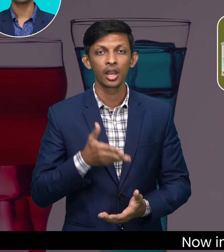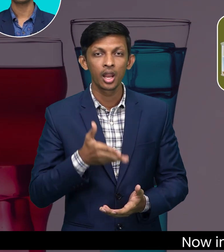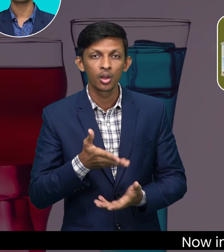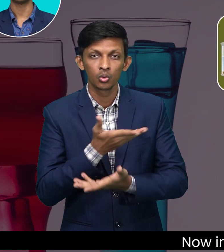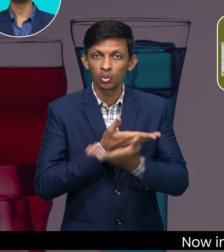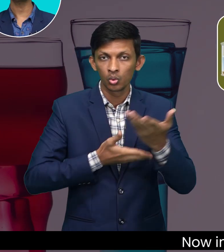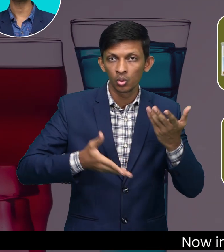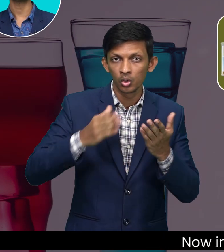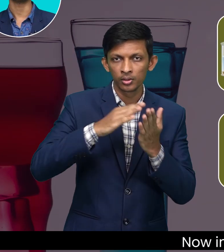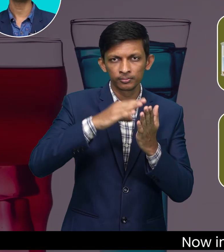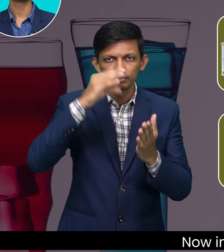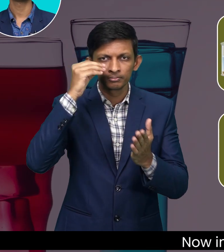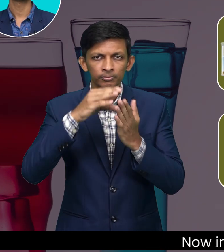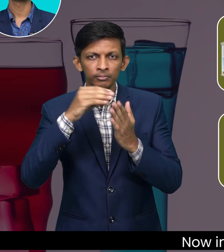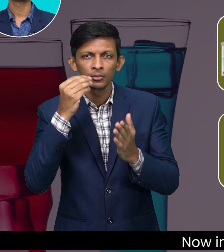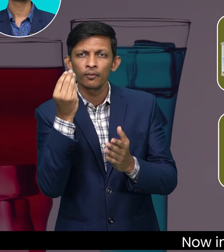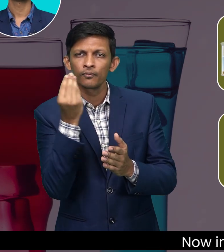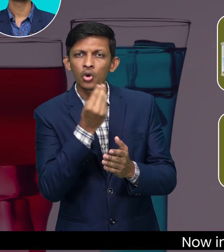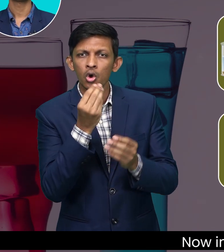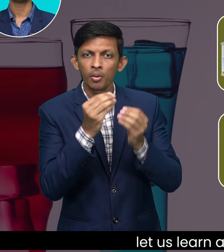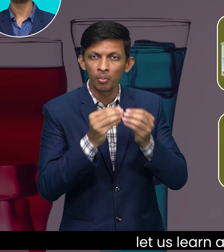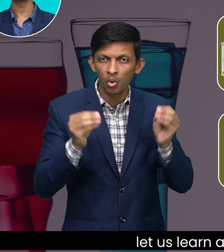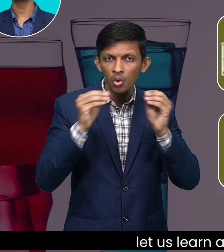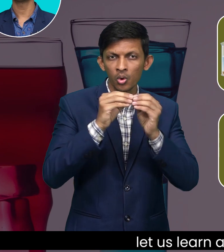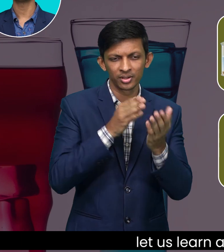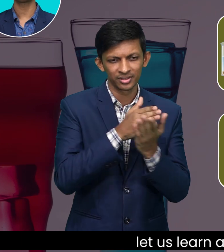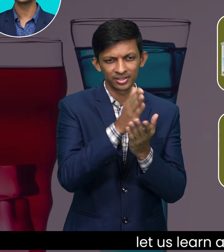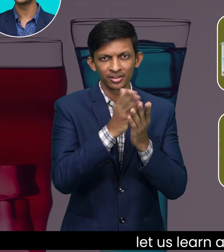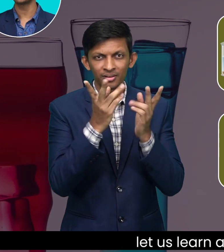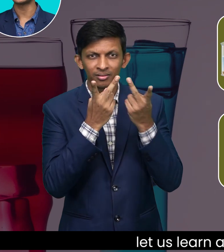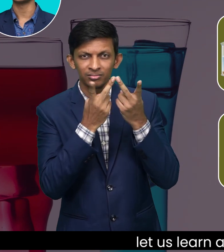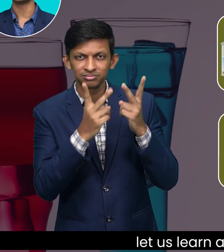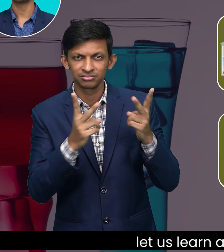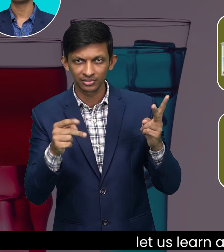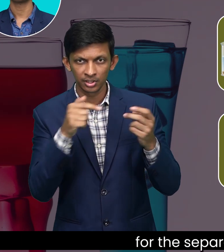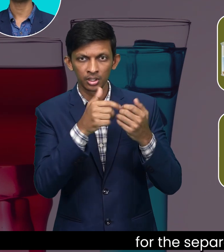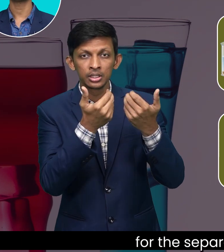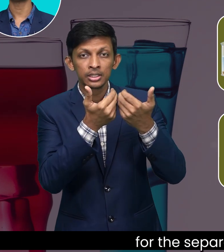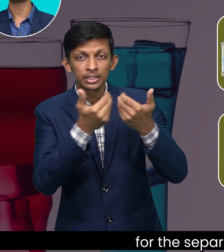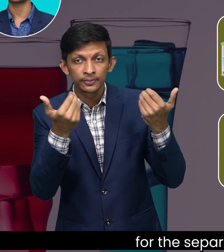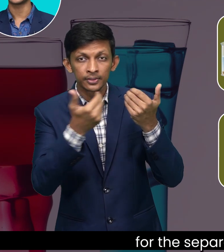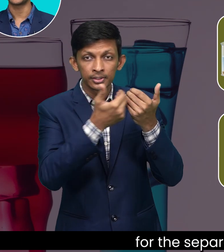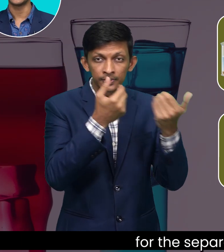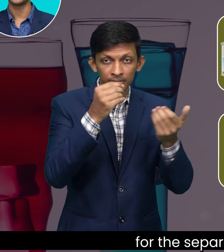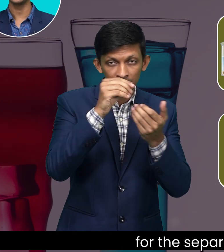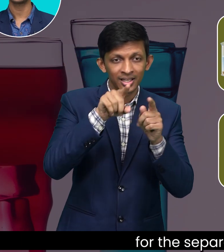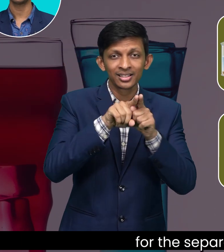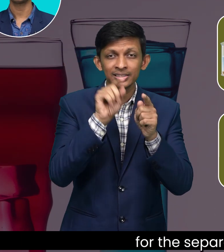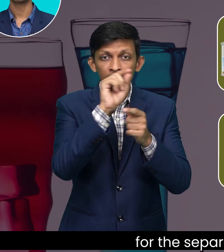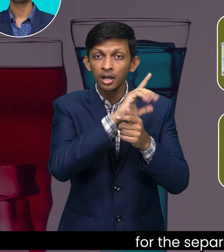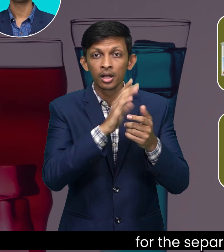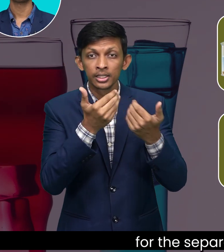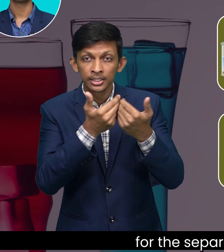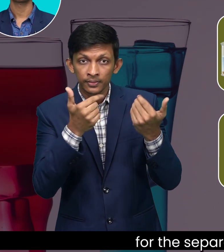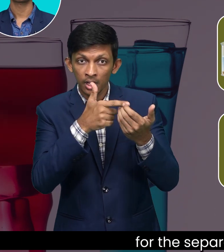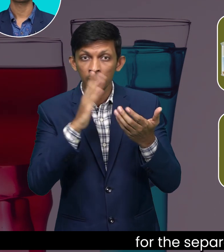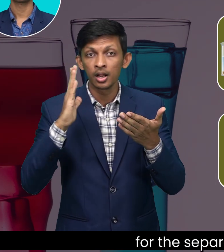Now, in this session, let us learn a few more methods for the separation of substances